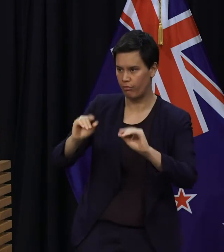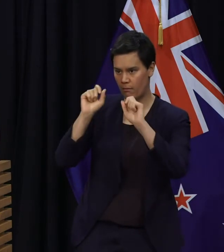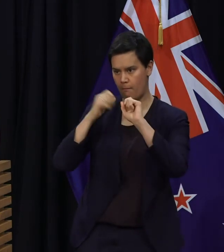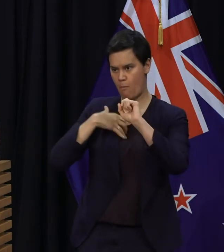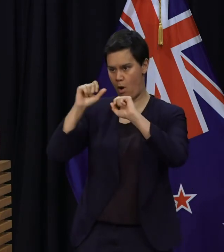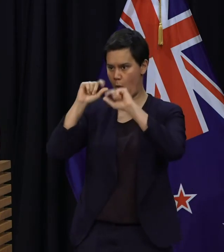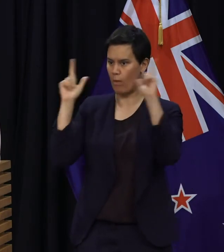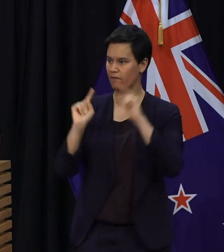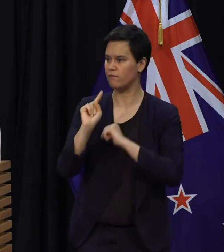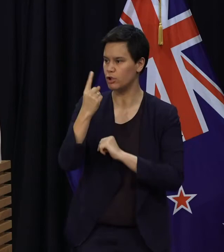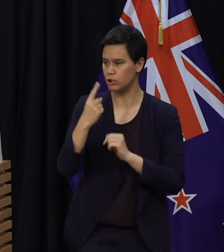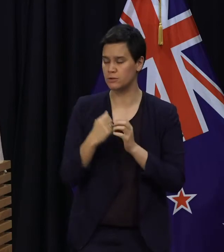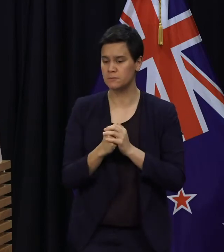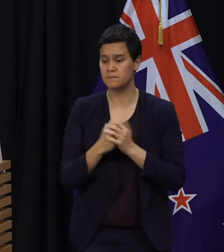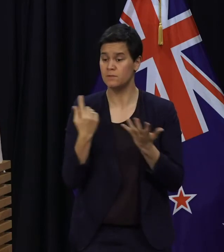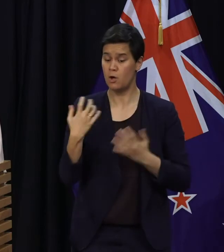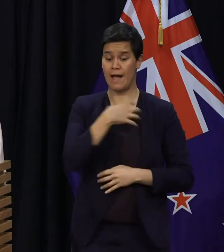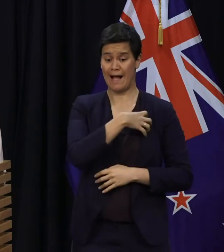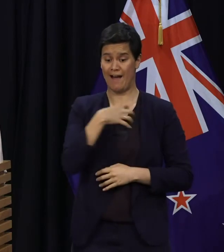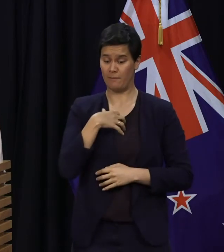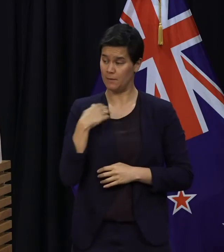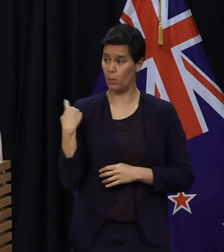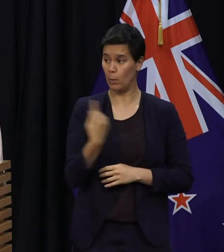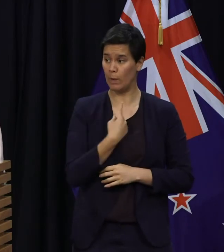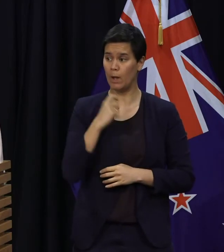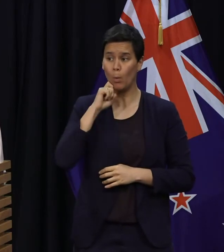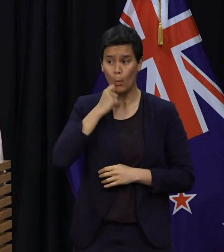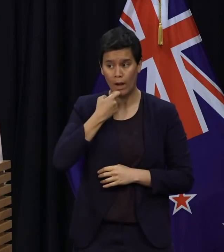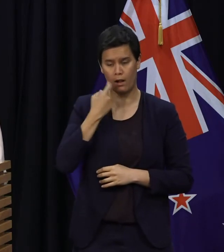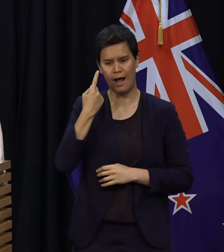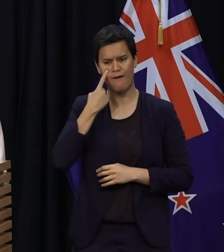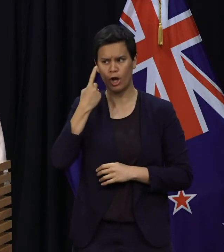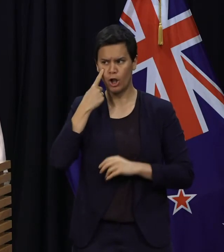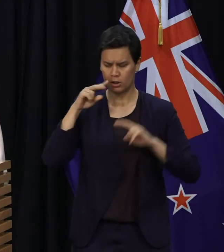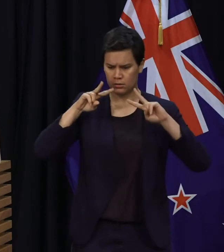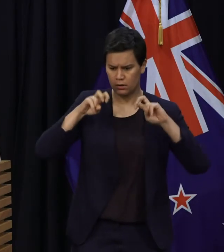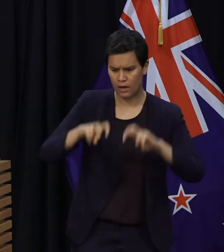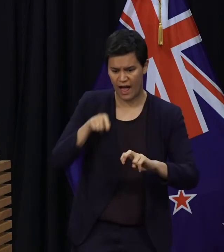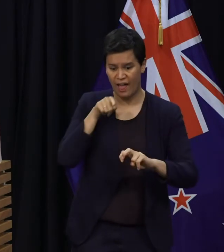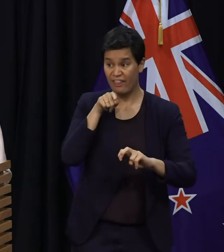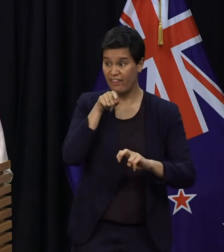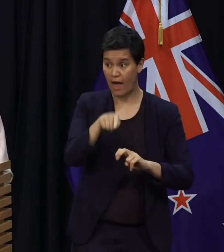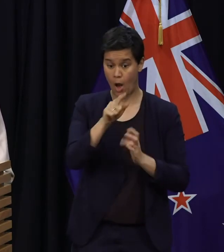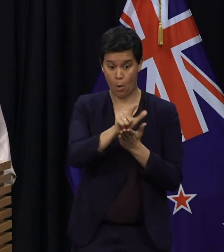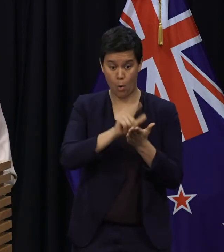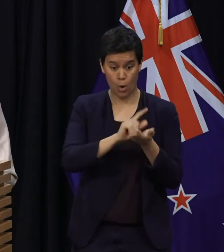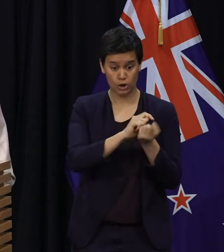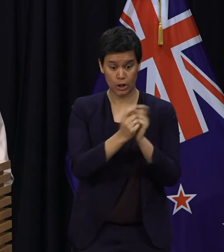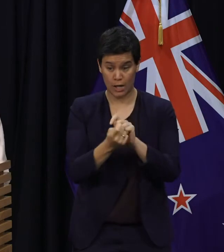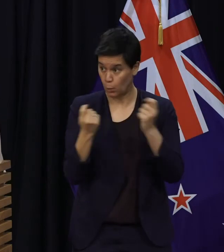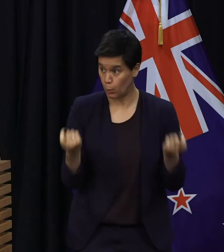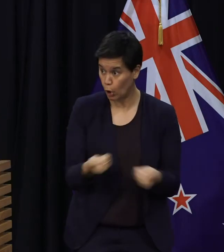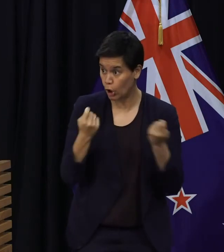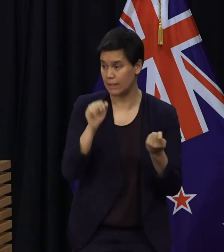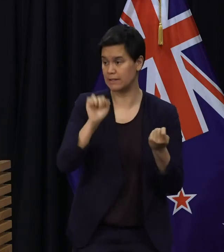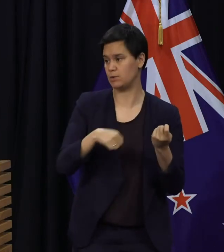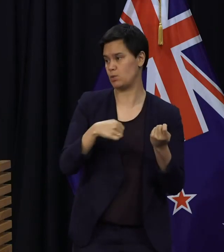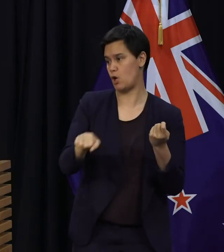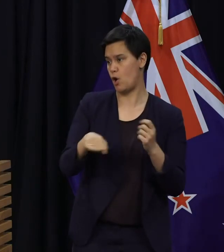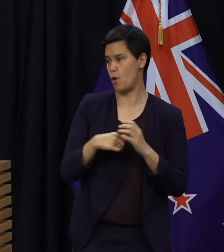look, as any good government should do, at whether or not the intent of that change is being reflected in practice.